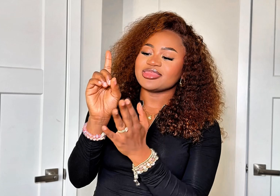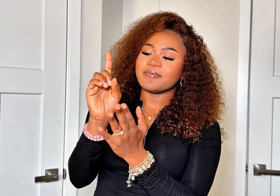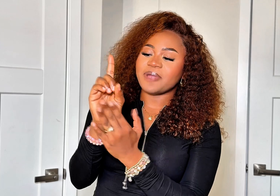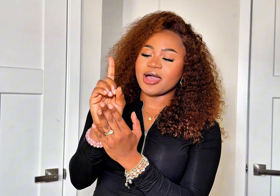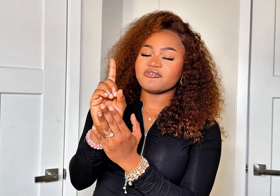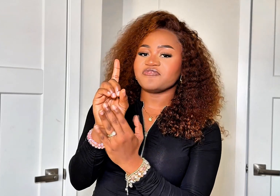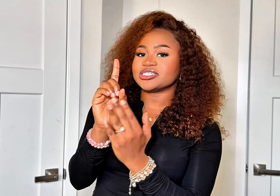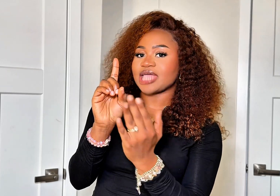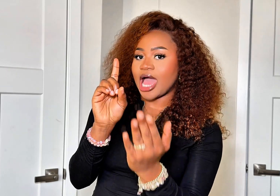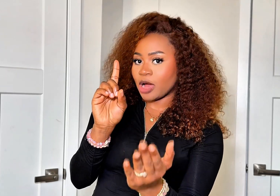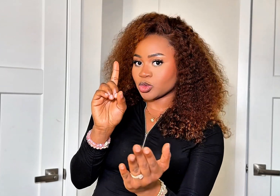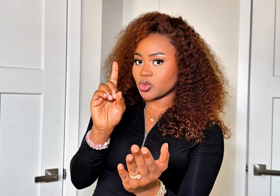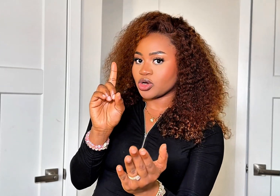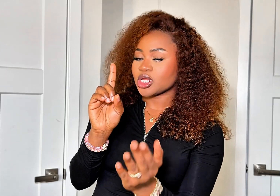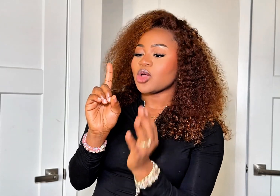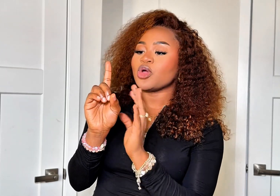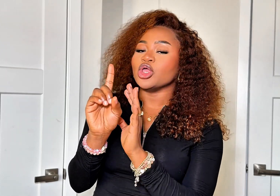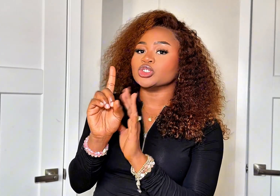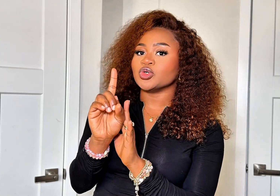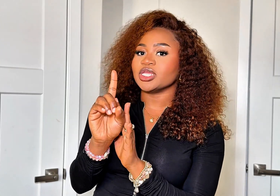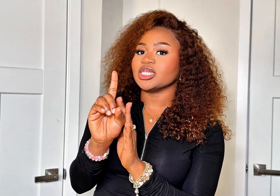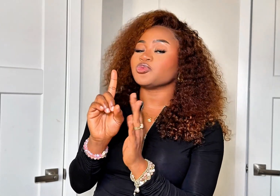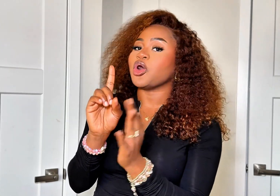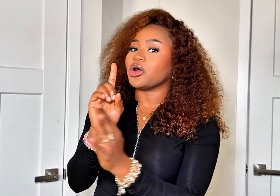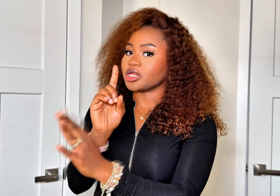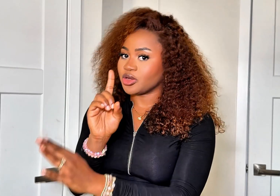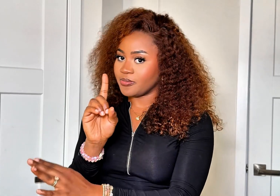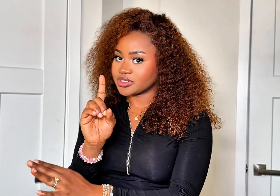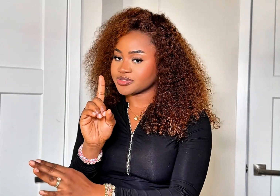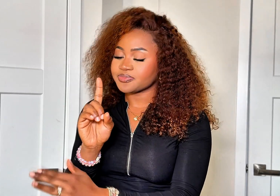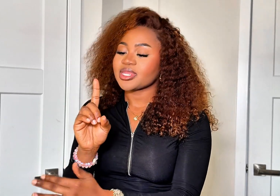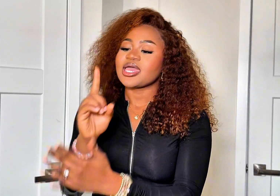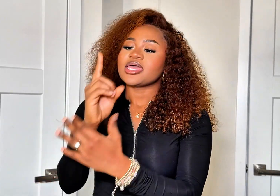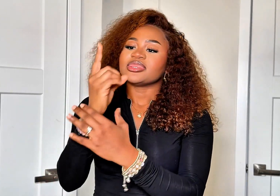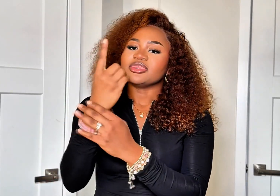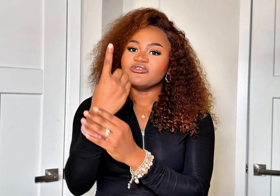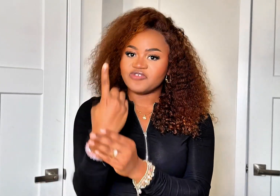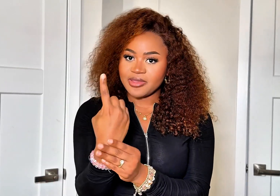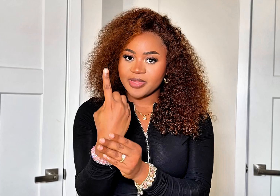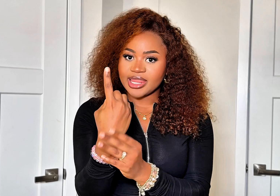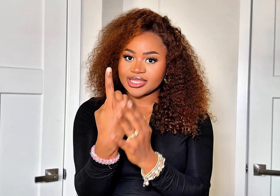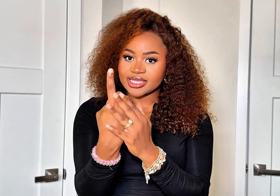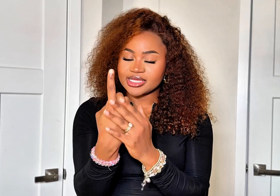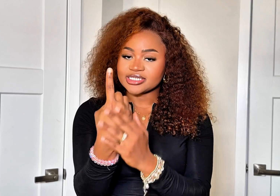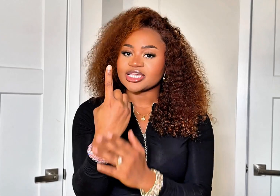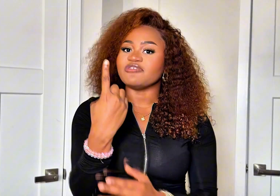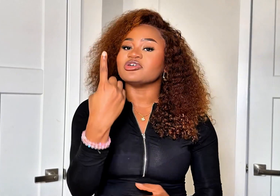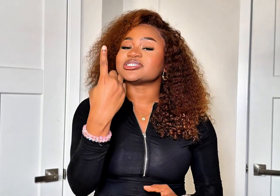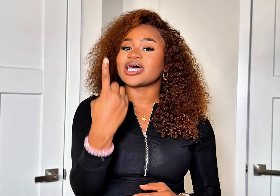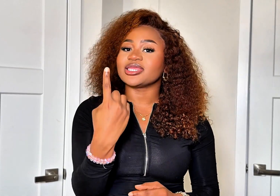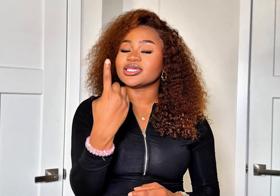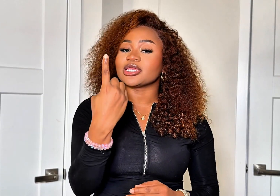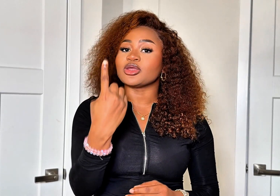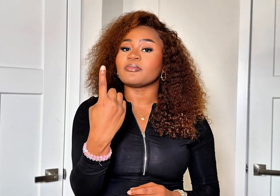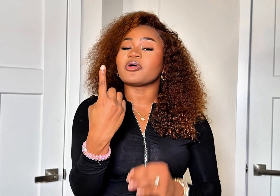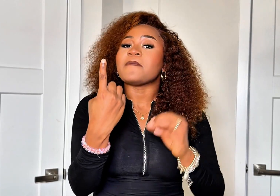the palm facing outward when you're doing it with other numbers. You flip it like this if you're signing the number